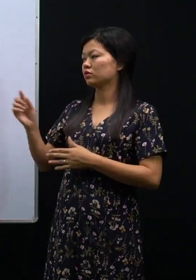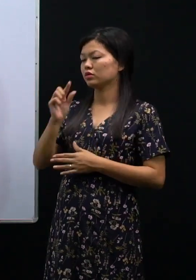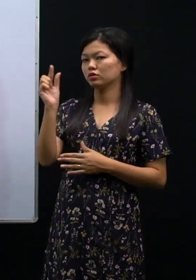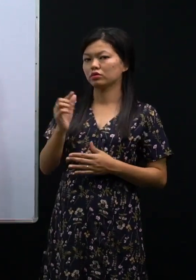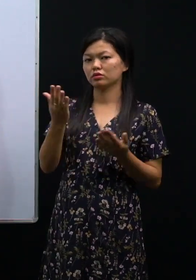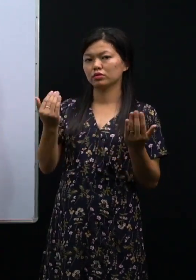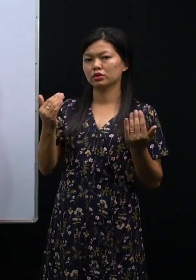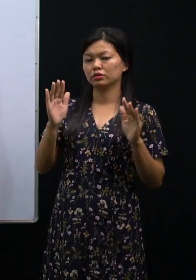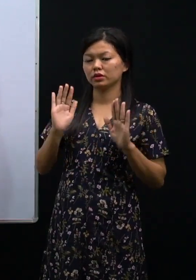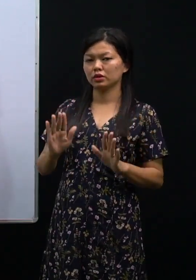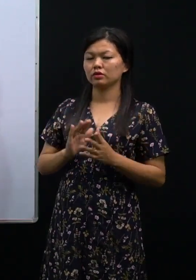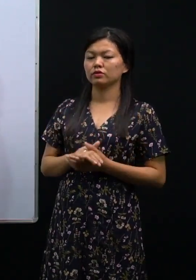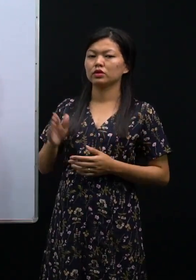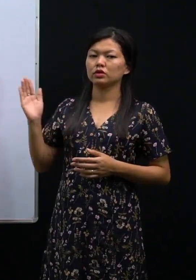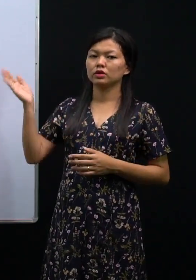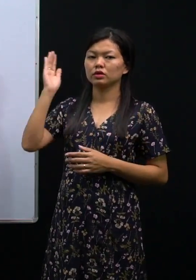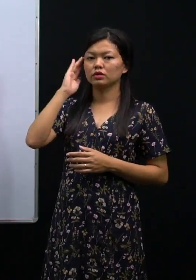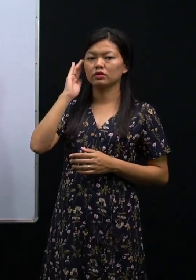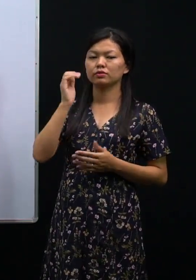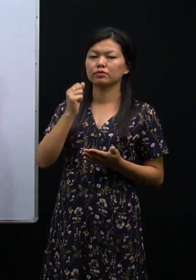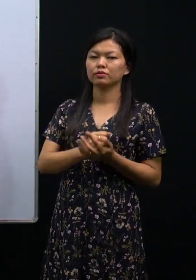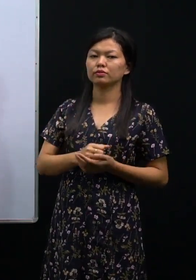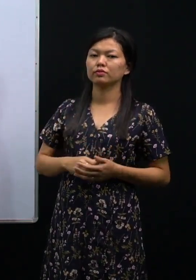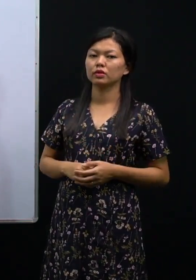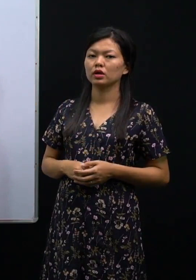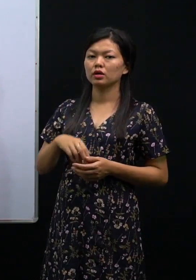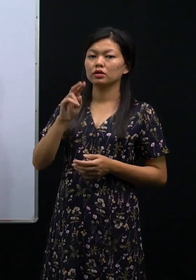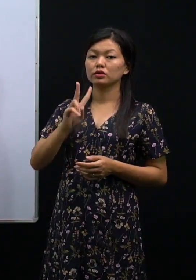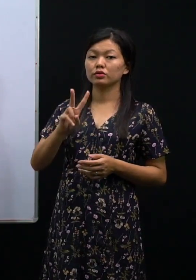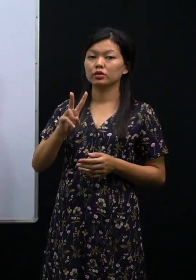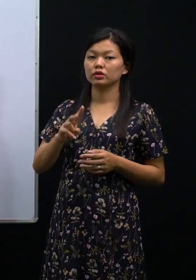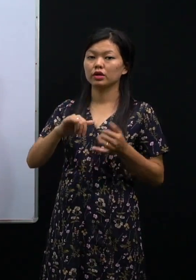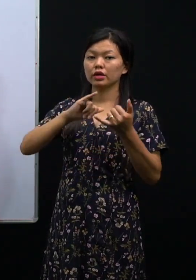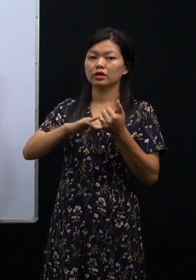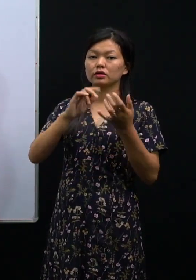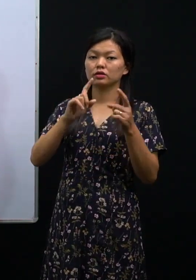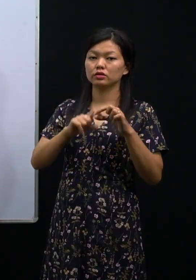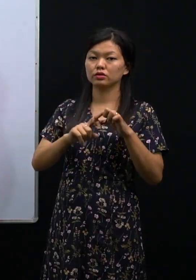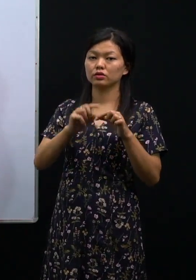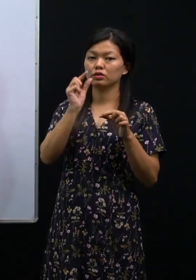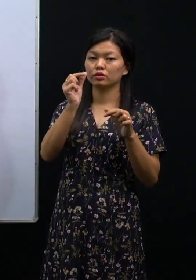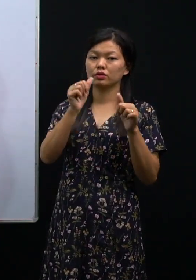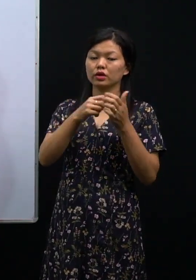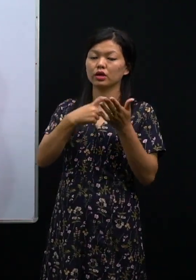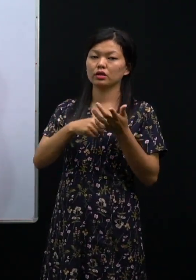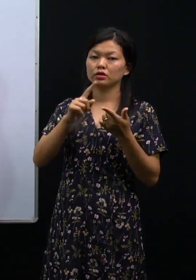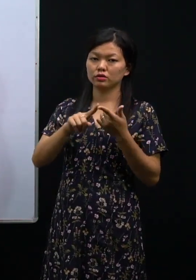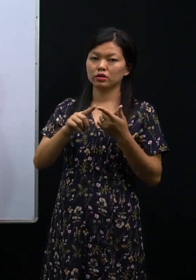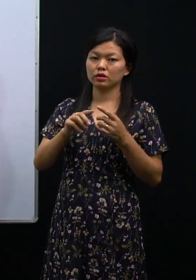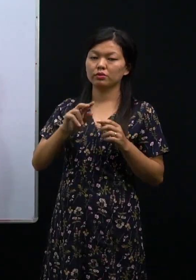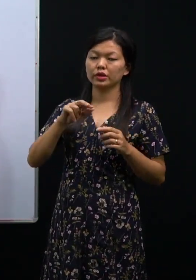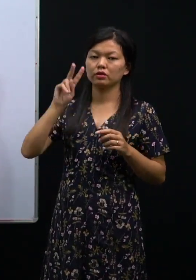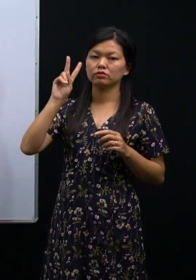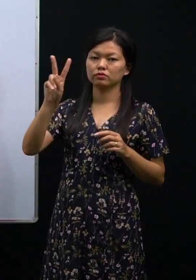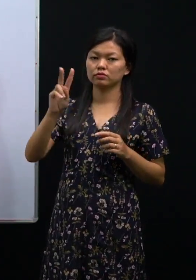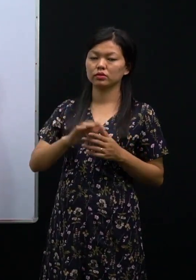So you have to go with that thinking. Clear? Square means 2 factors. Clear? Cube means 3 factors. So otherwise you can write that also. 2